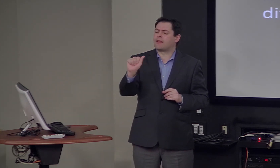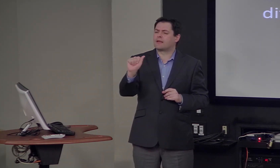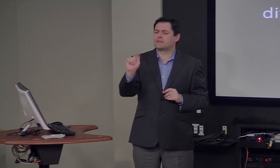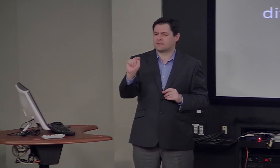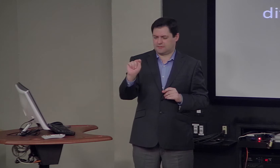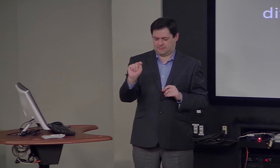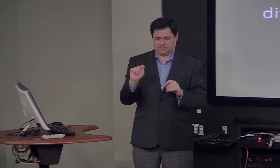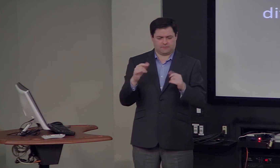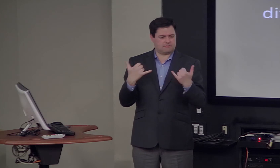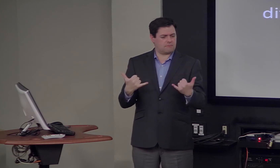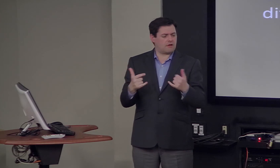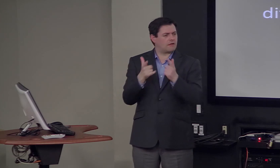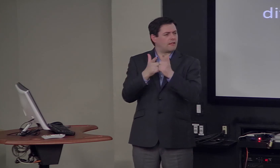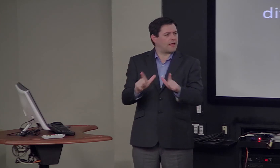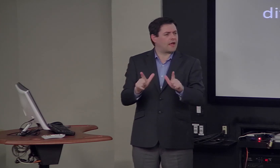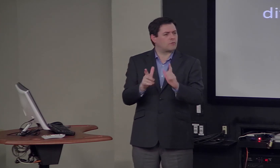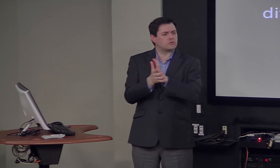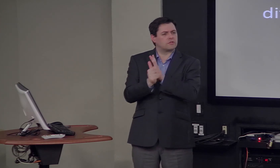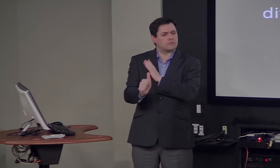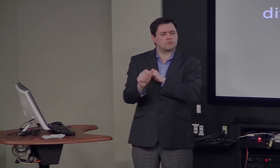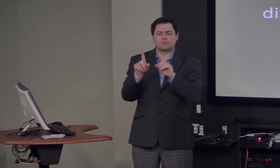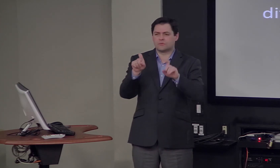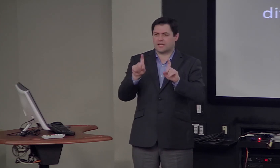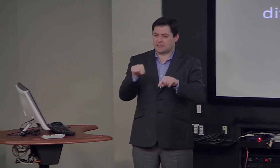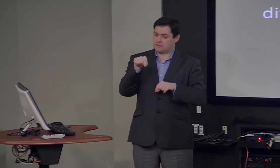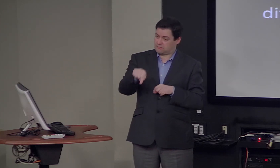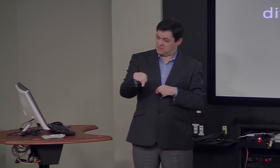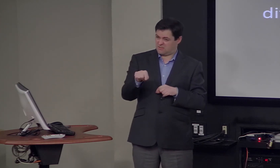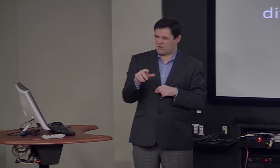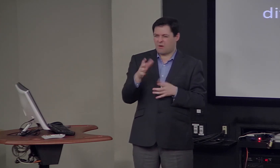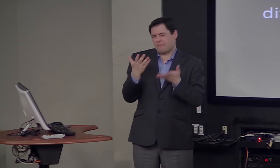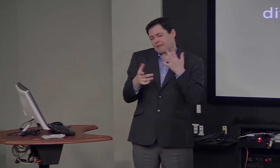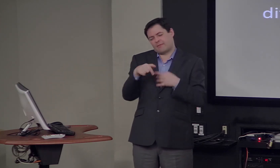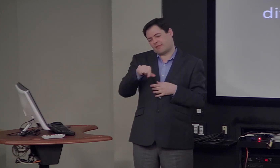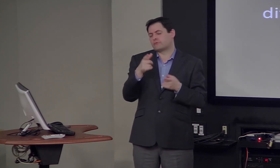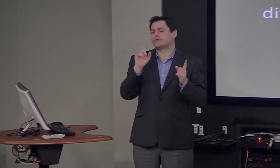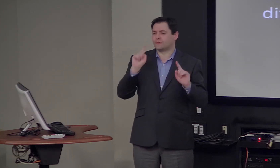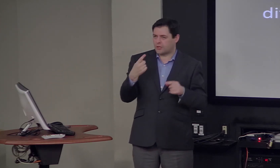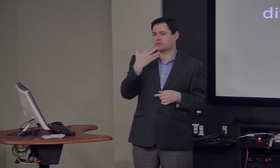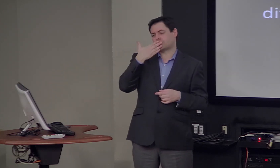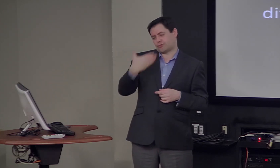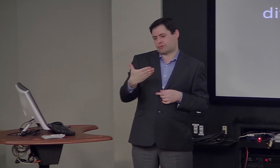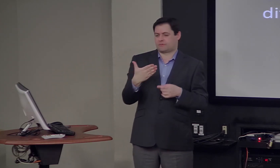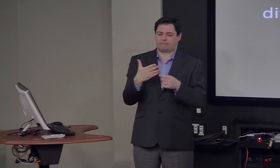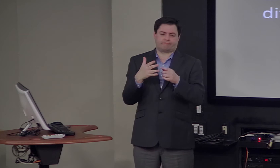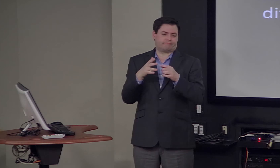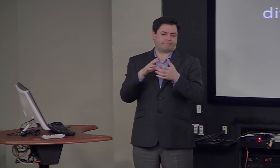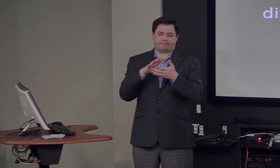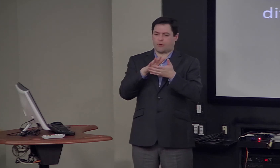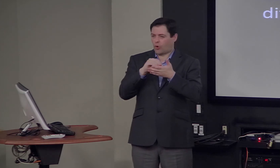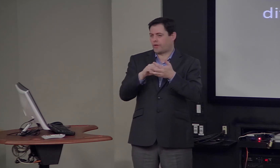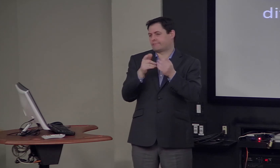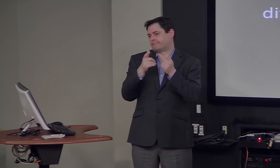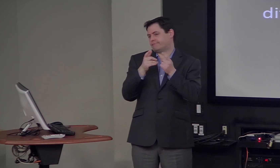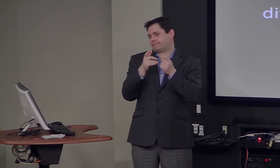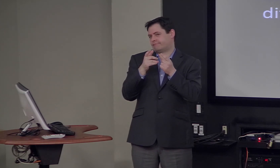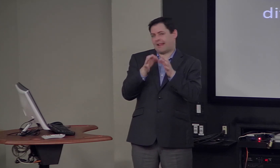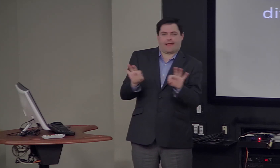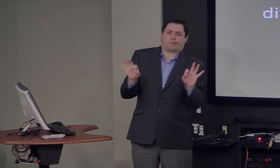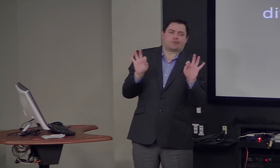So moving on, we wanted to look at the MLAT to see whether or not if these individuals just maybe